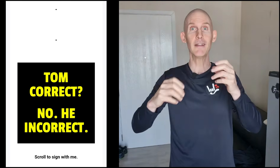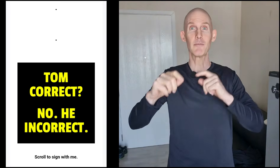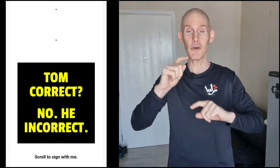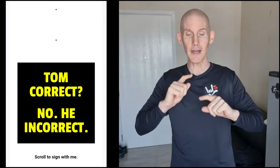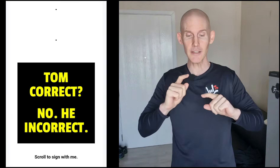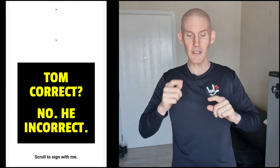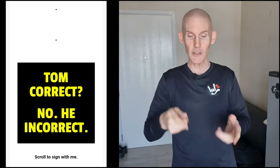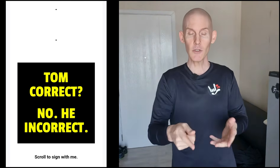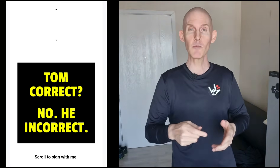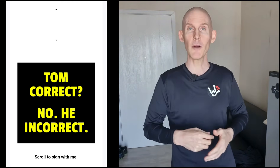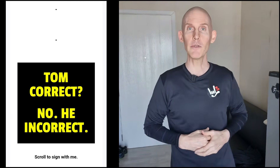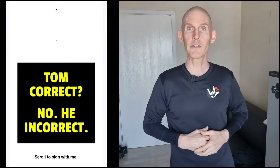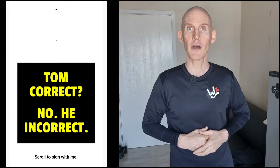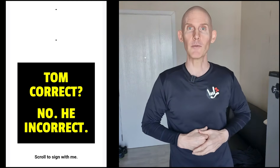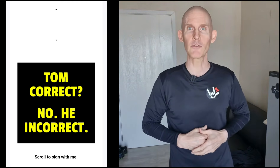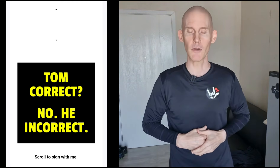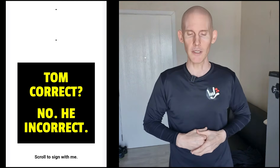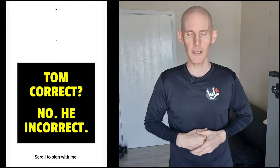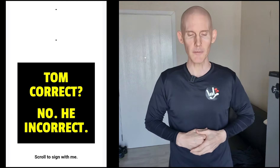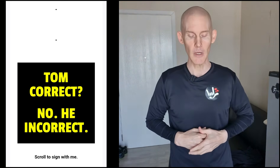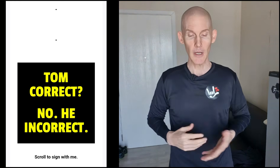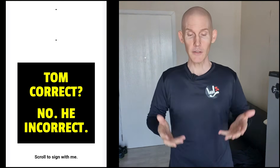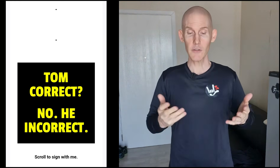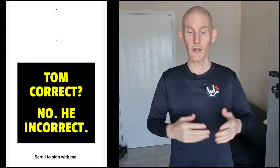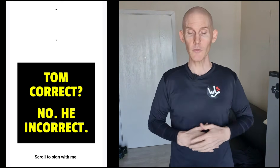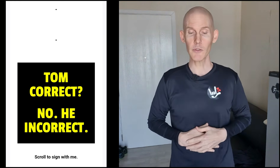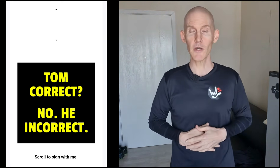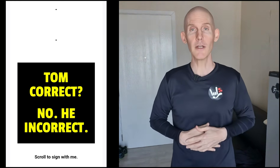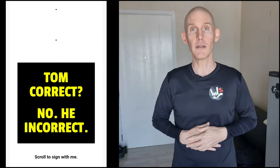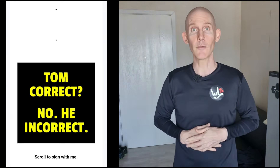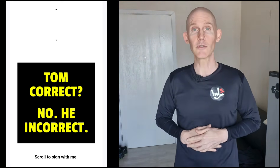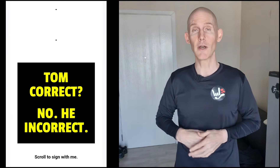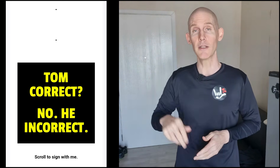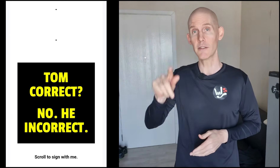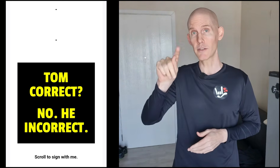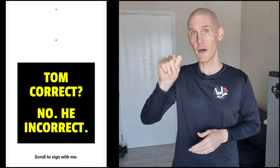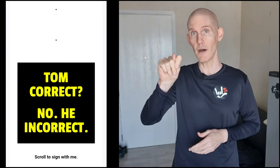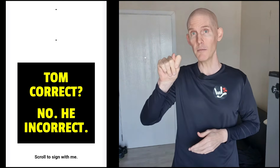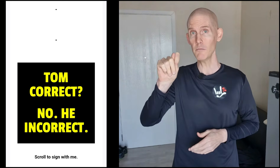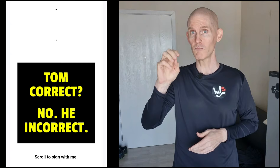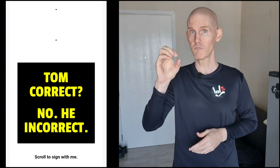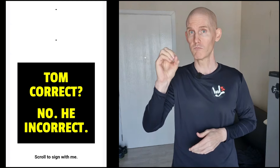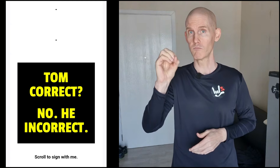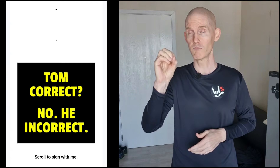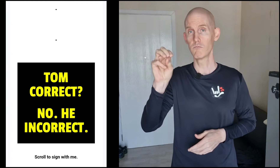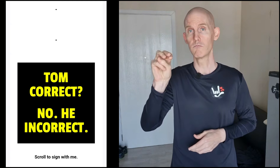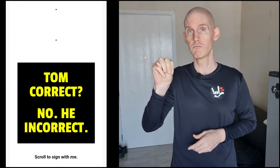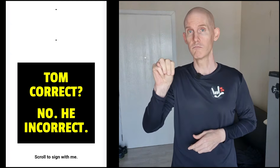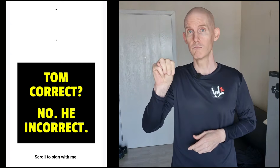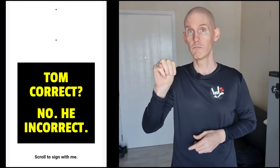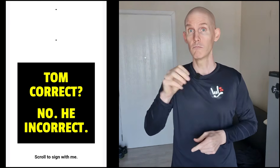your mind and practice, you can probably sign what's right here. And this is all I was signing. I was signing Tom,